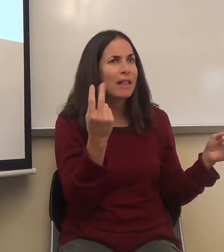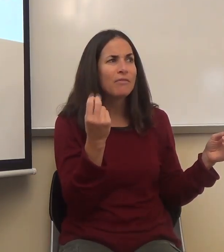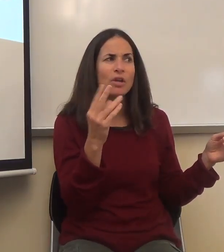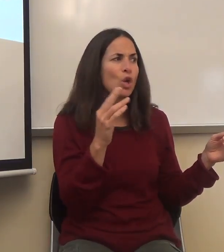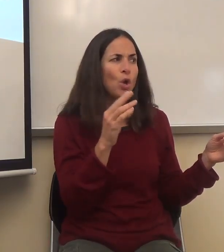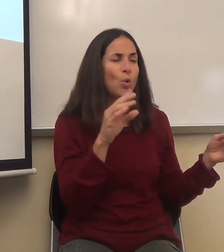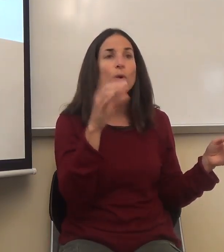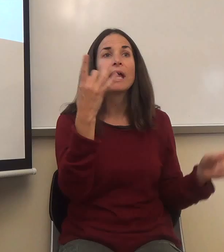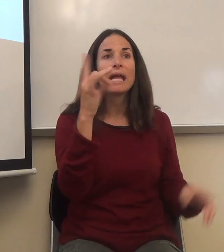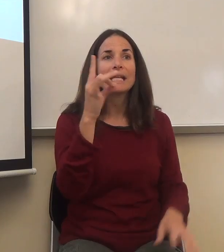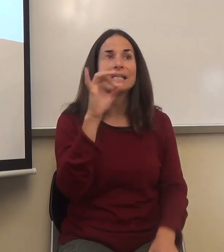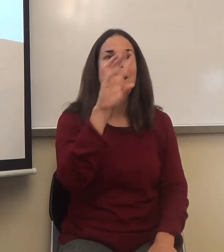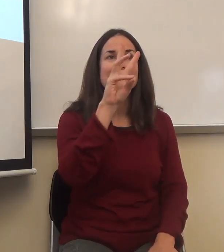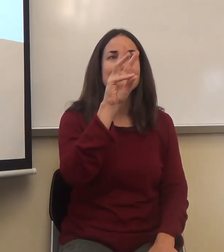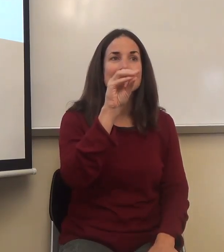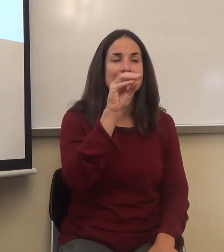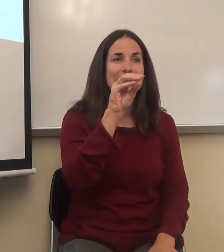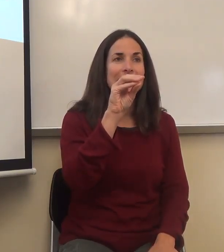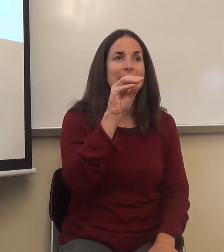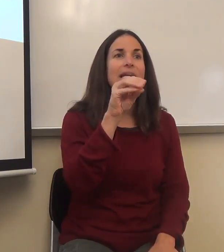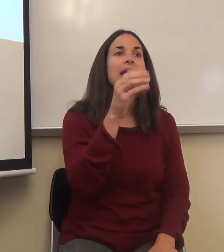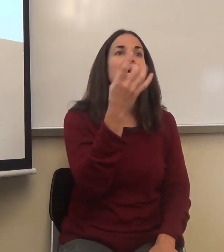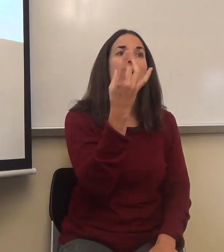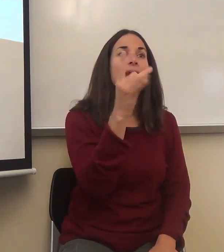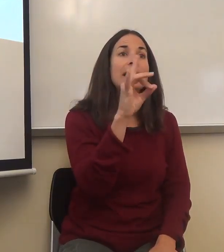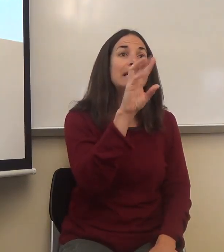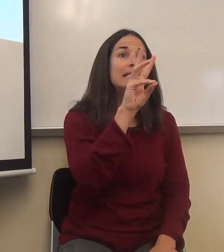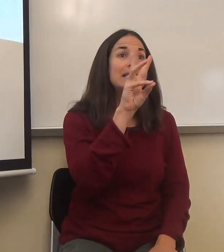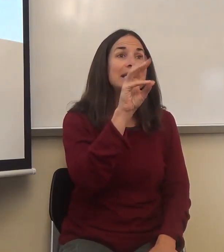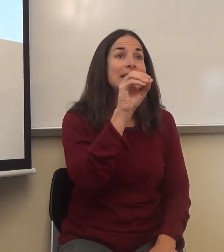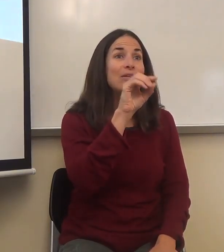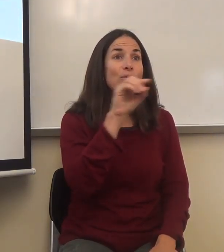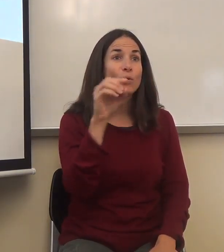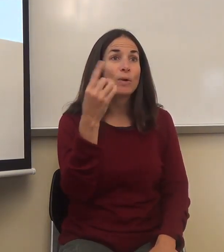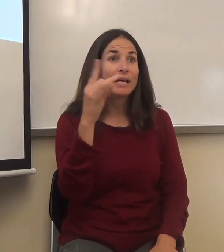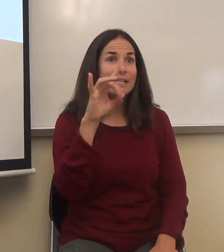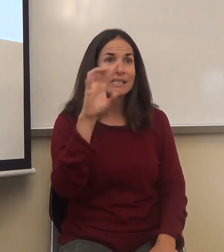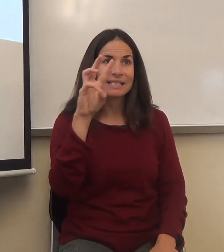1860 to 1865. 1860. And who was president during the Civil War?